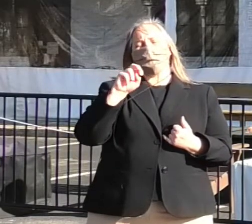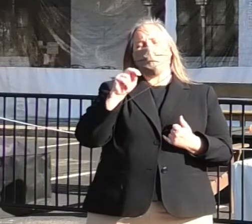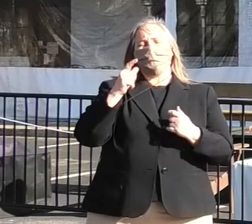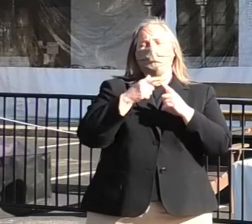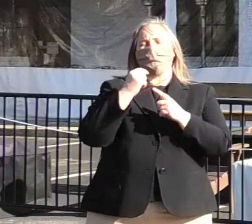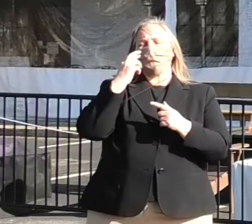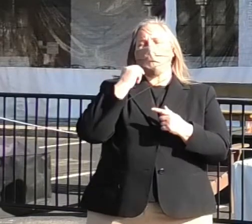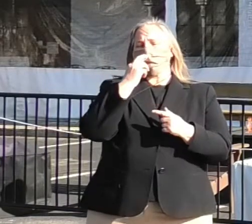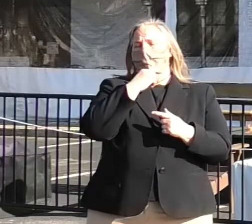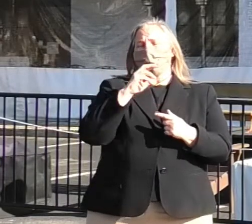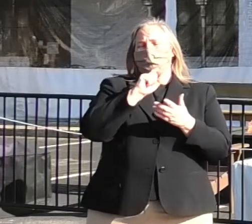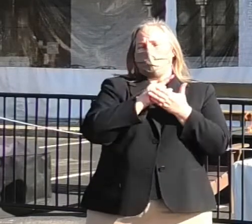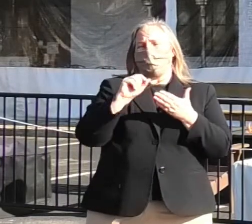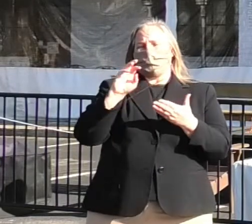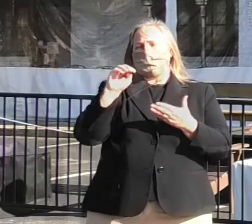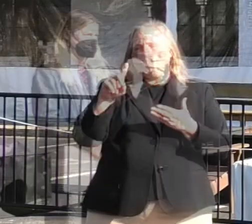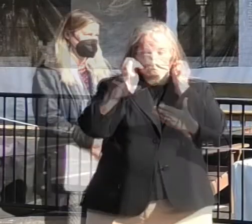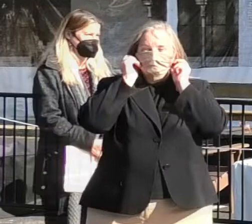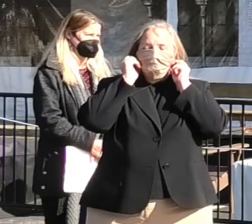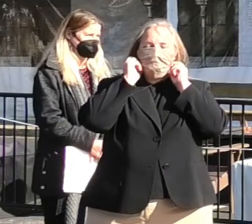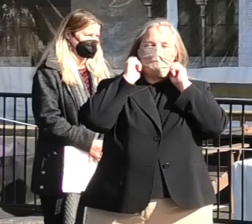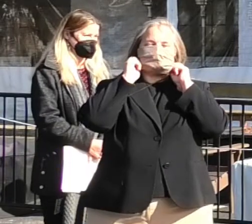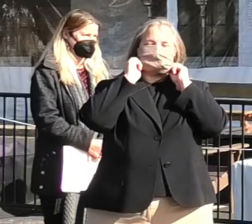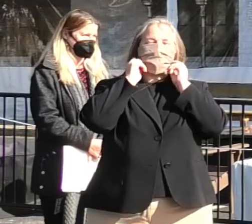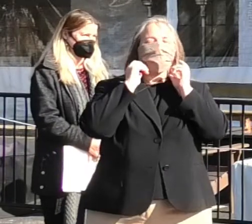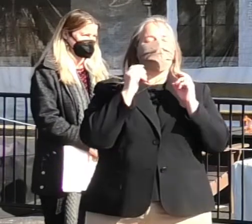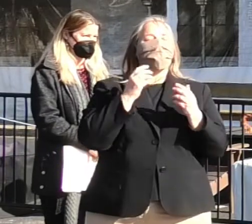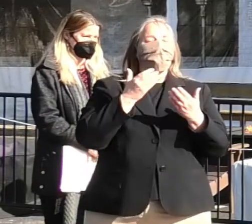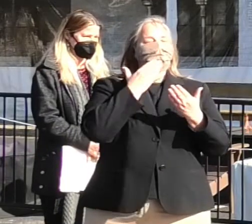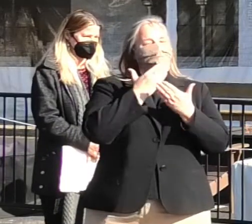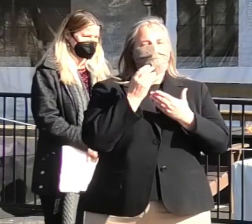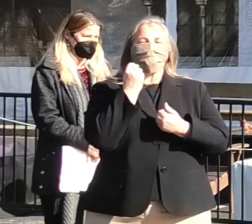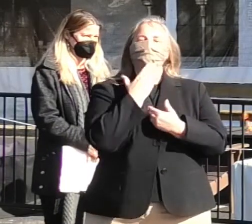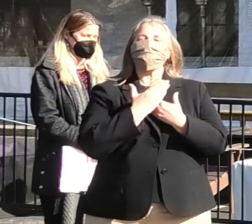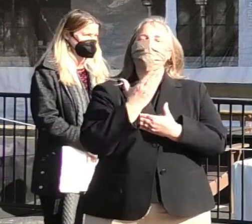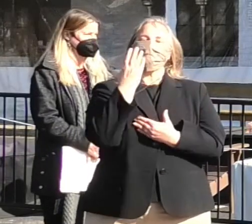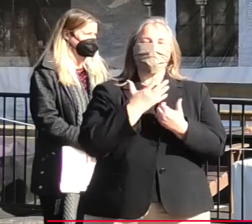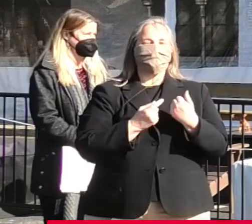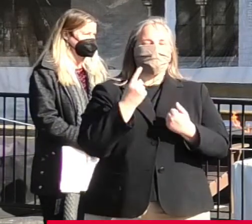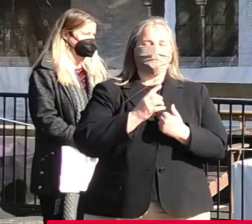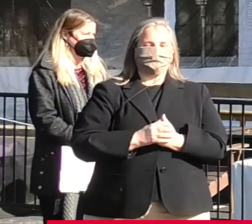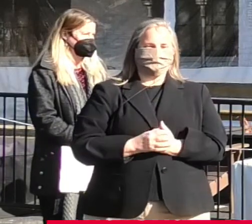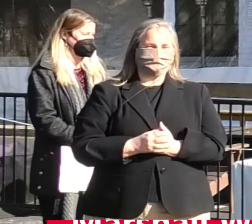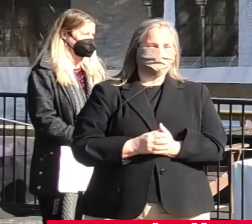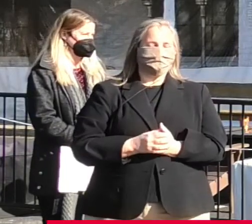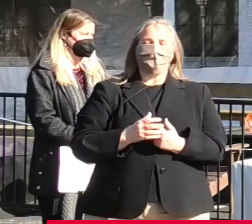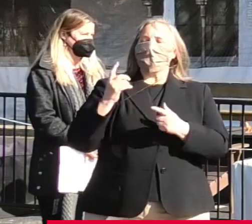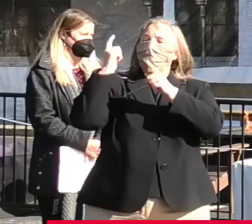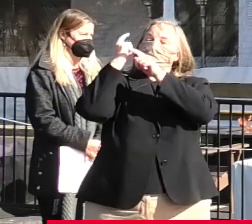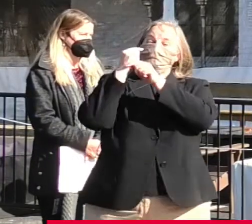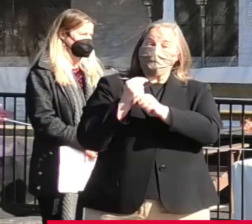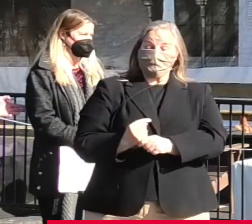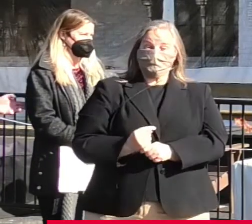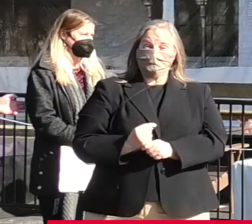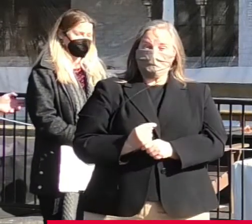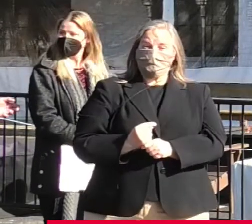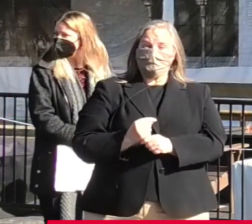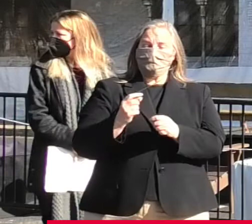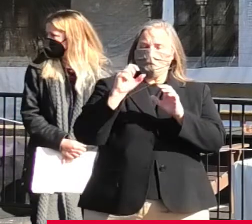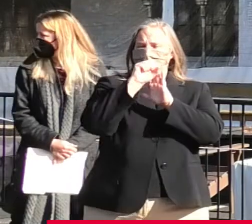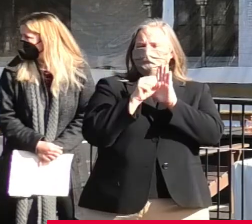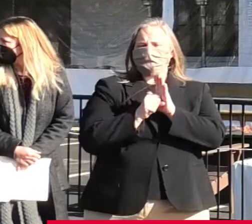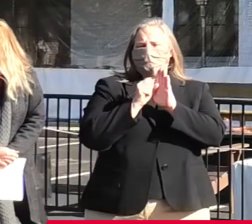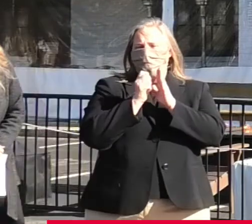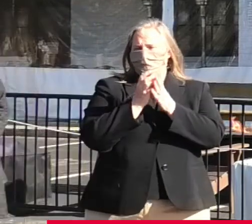and to close out our program. Thank you, and good morning, everyone. Traditionally,